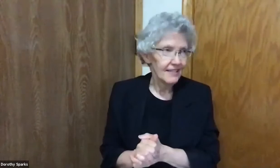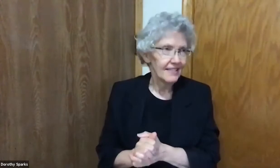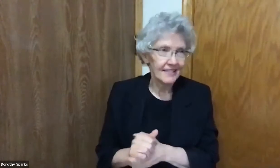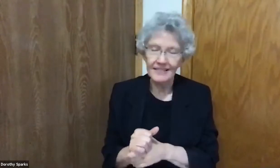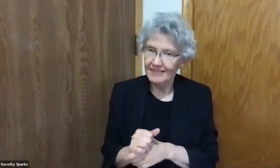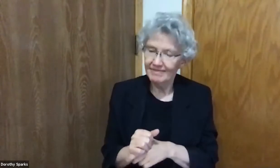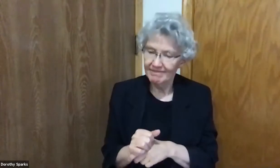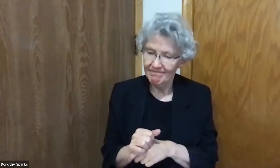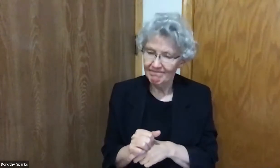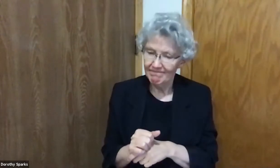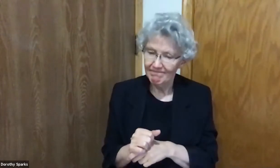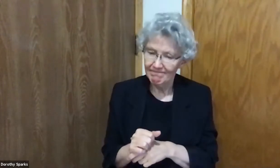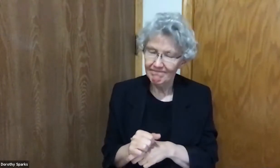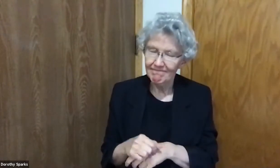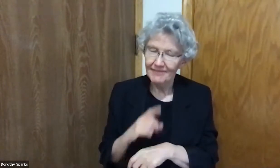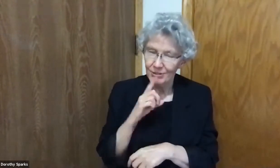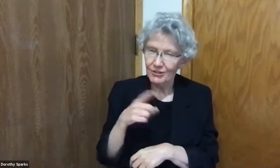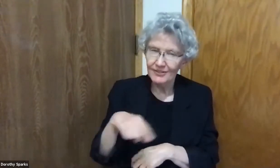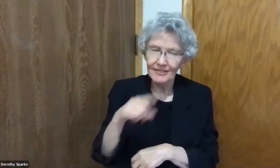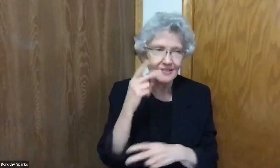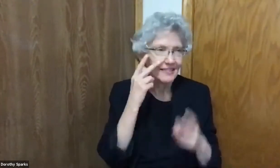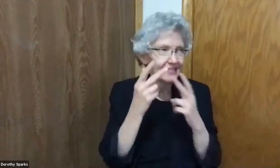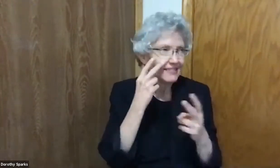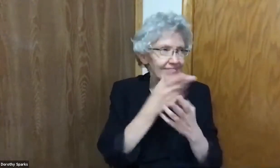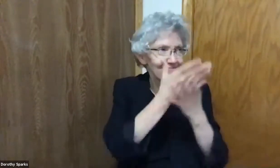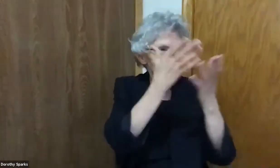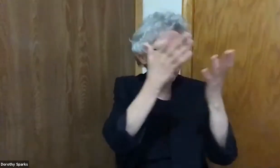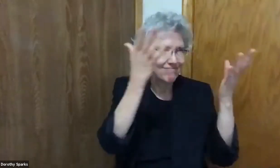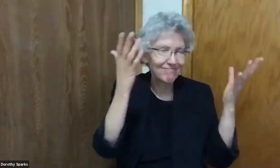And now I will share my sermon.